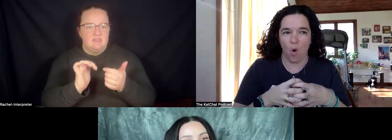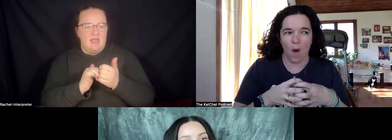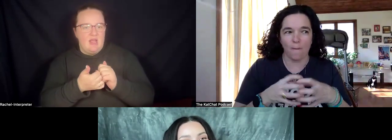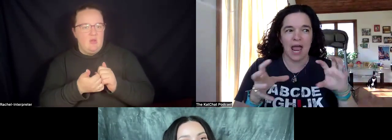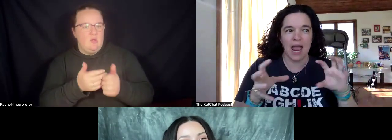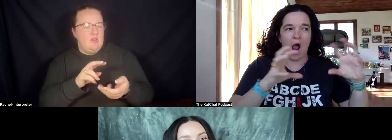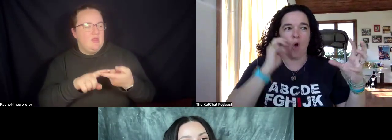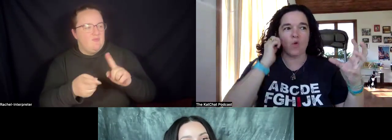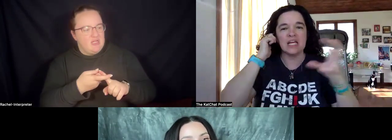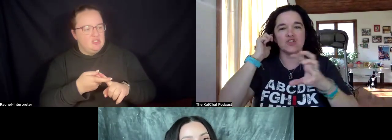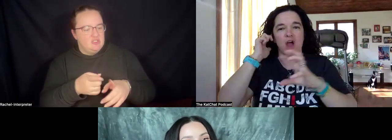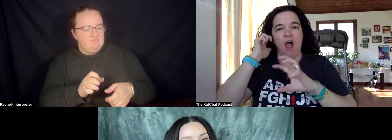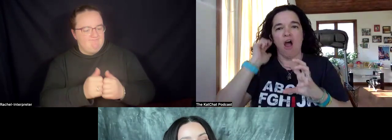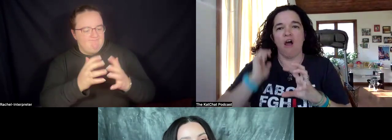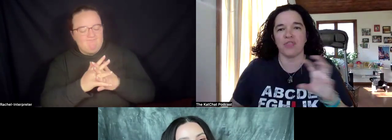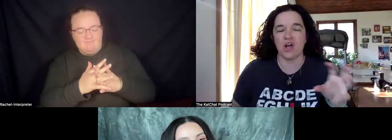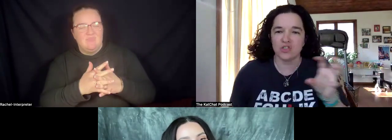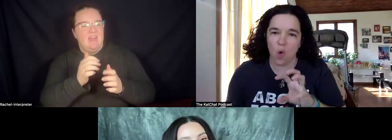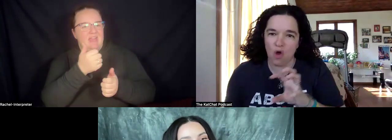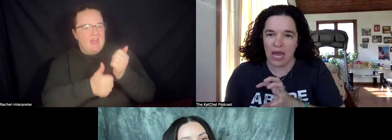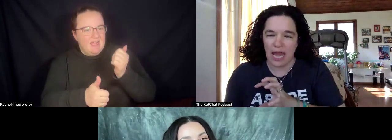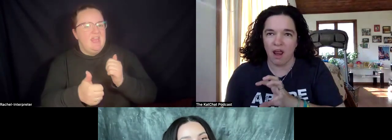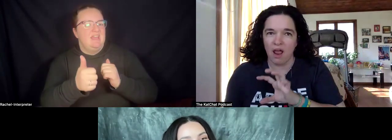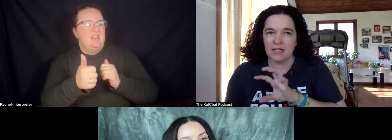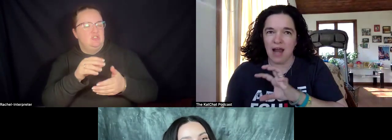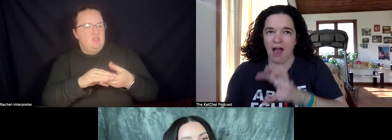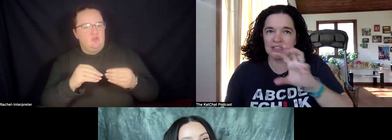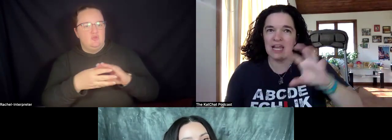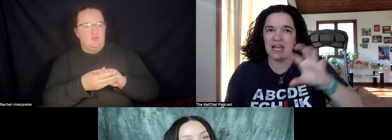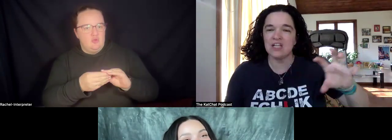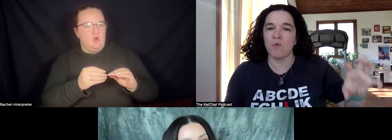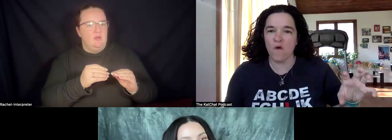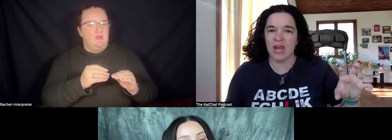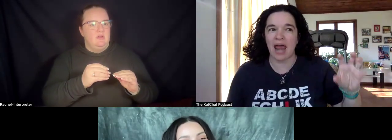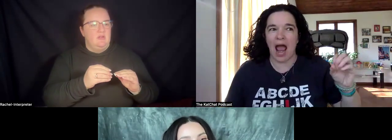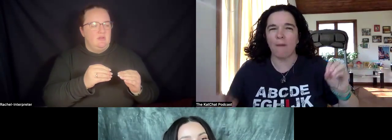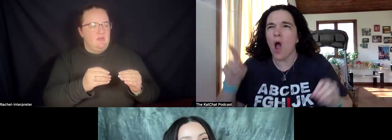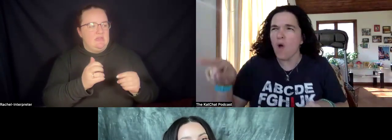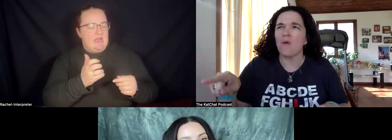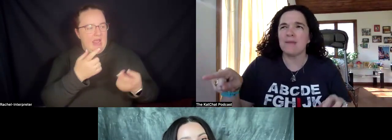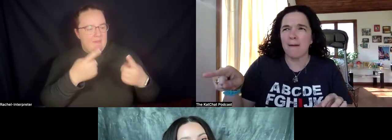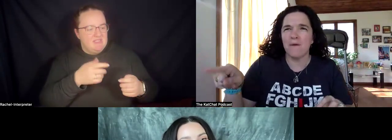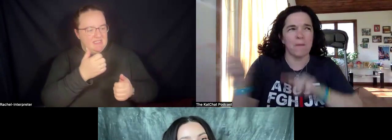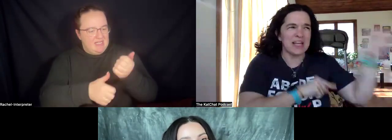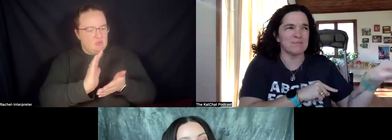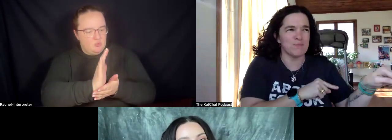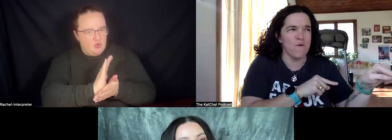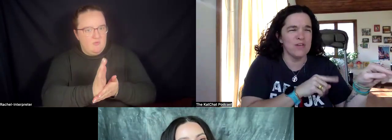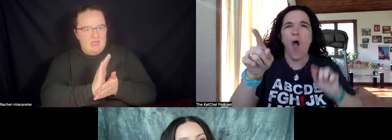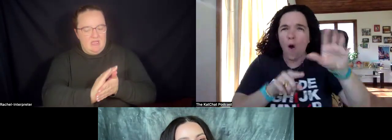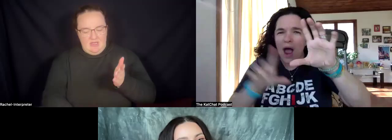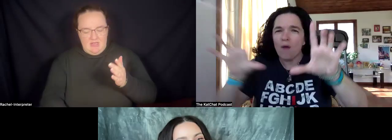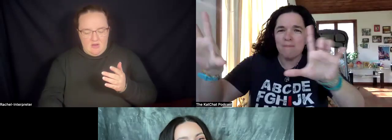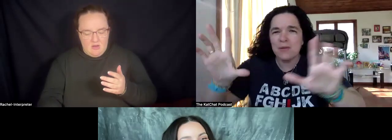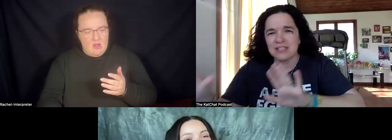friendship formed and how each of their stories tied in each movie and how, oh, I remember from this